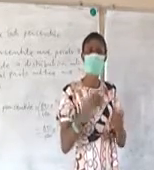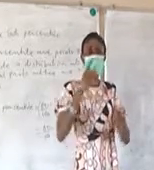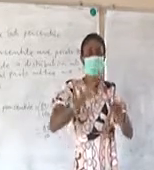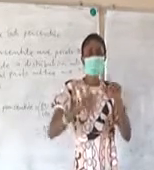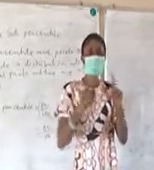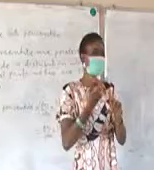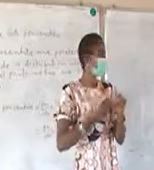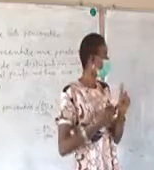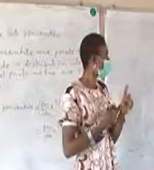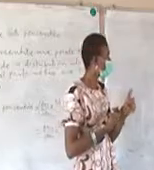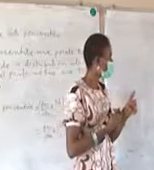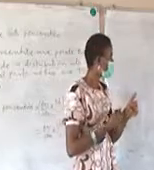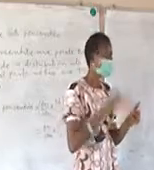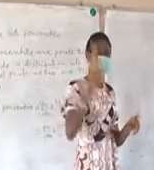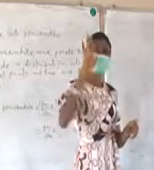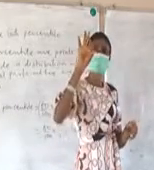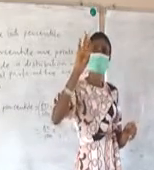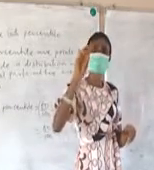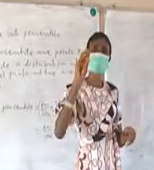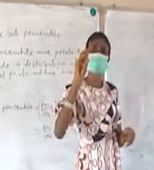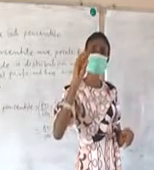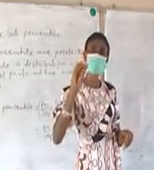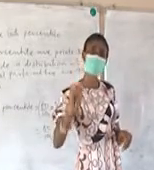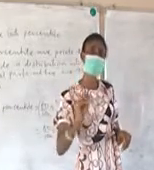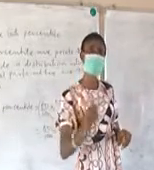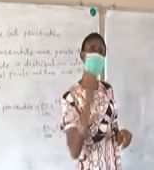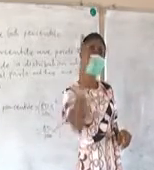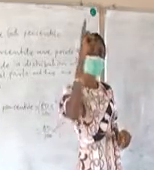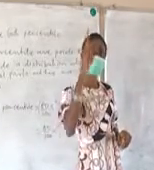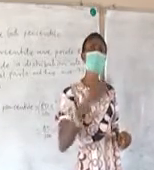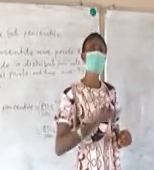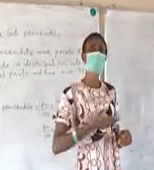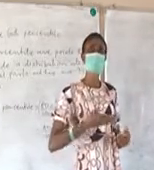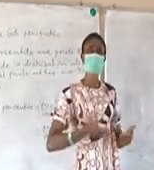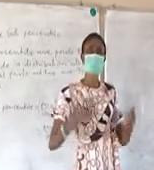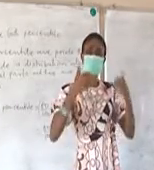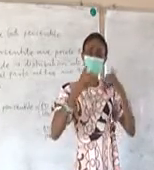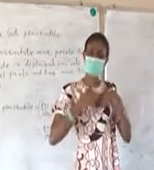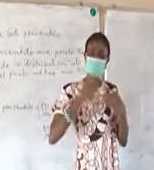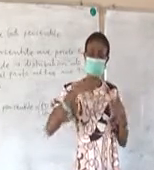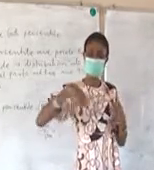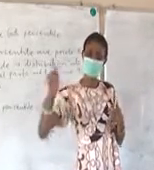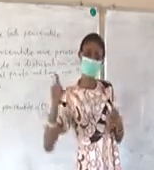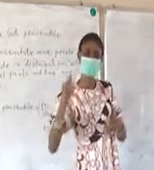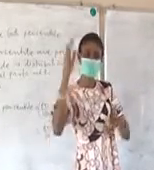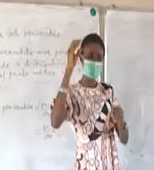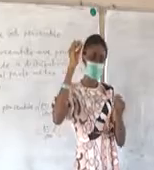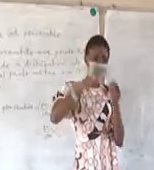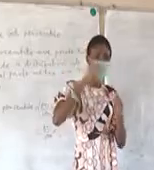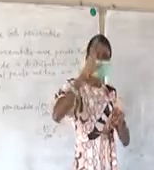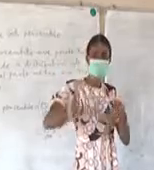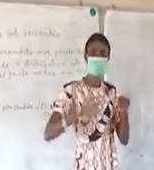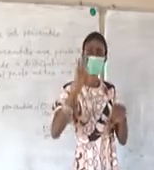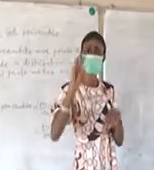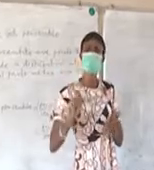up, they scored more than 70. 70 up. That is what that question is asking you. Then